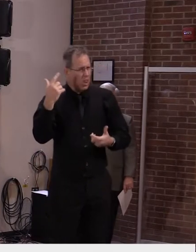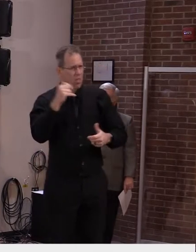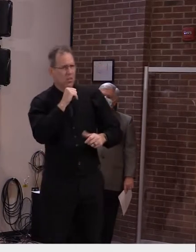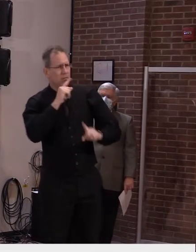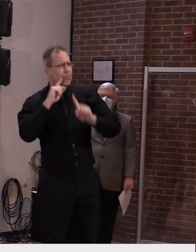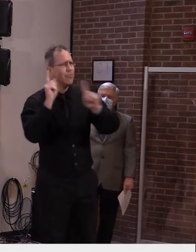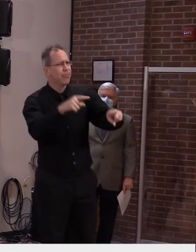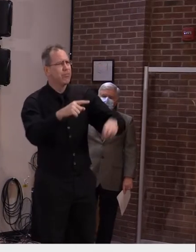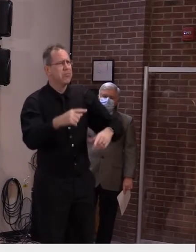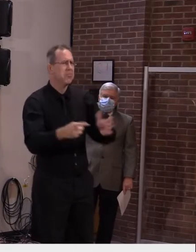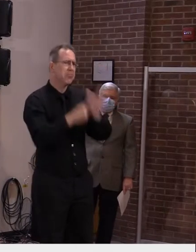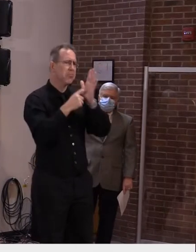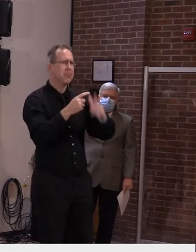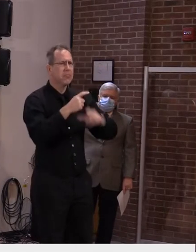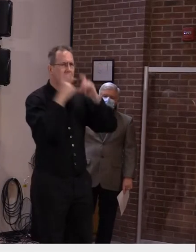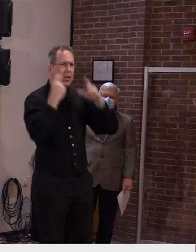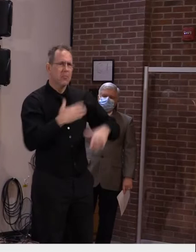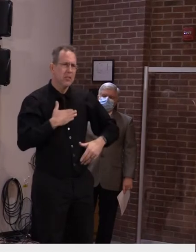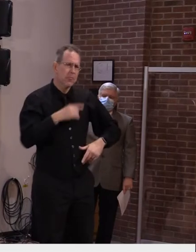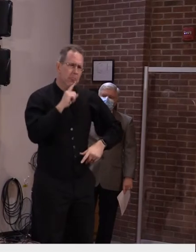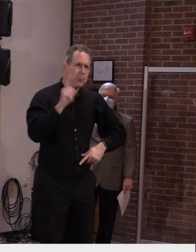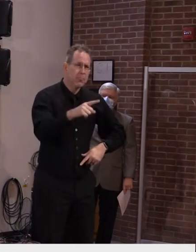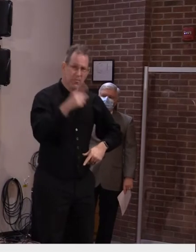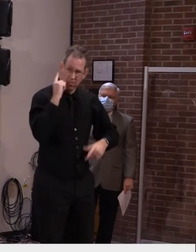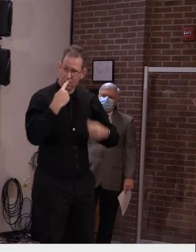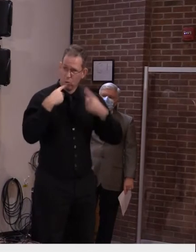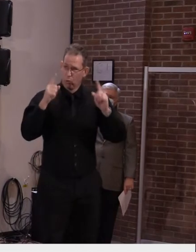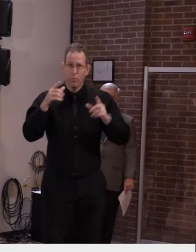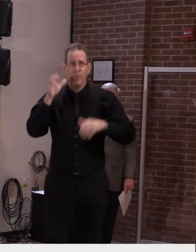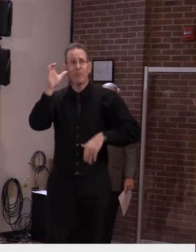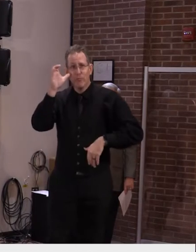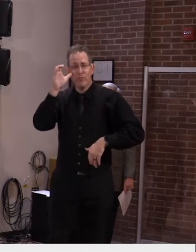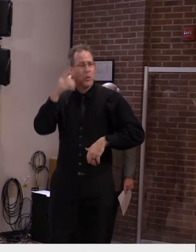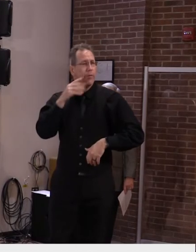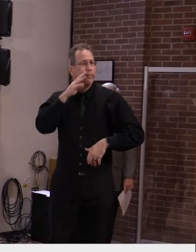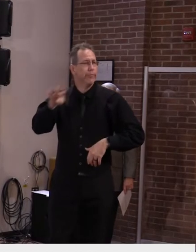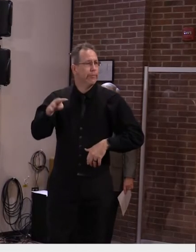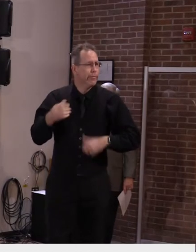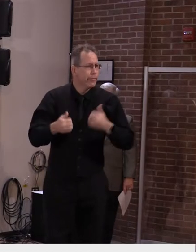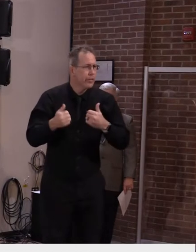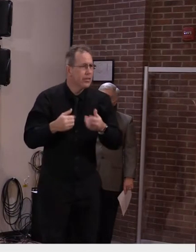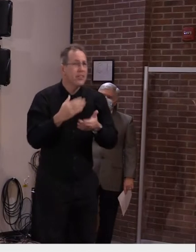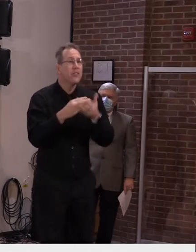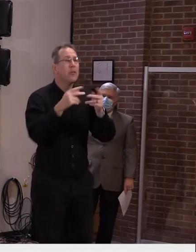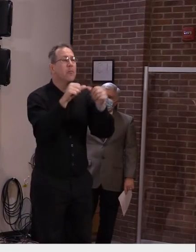It appears in some places that mask wearing has gone down.